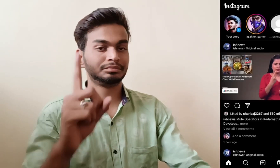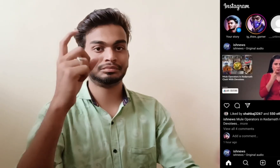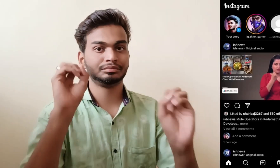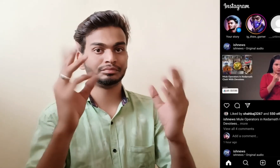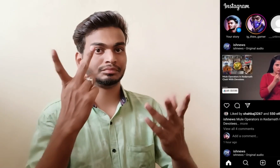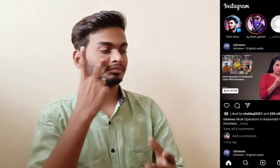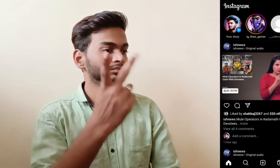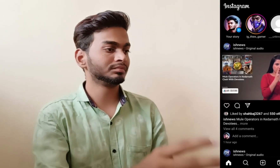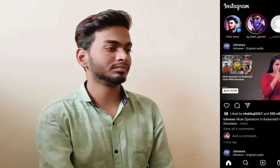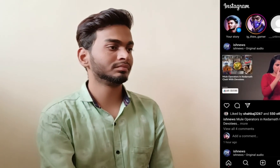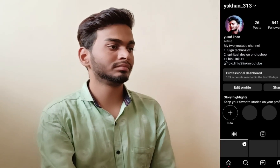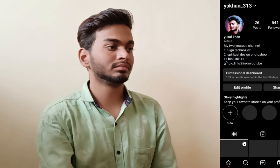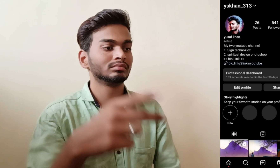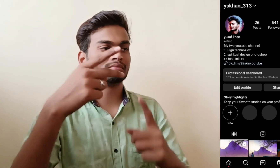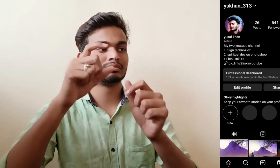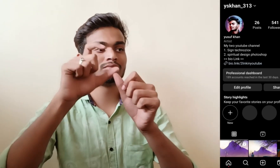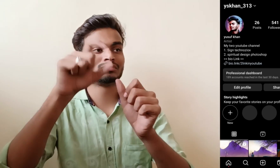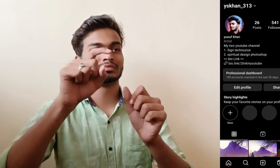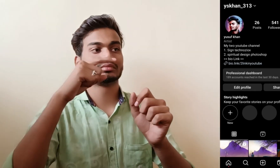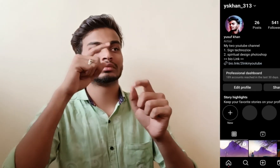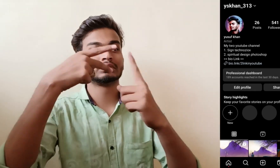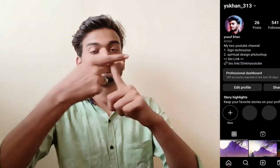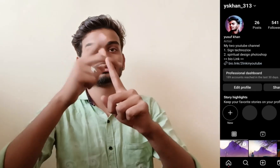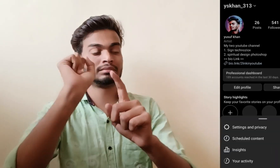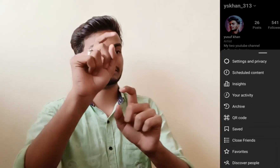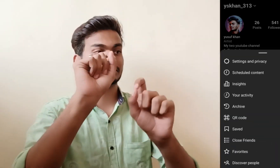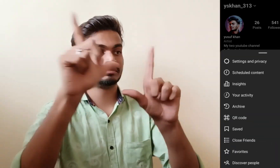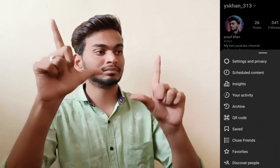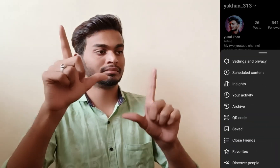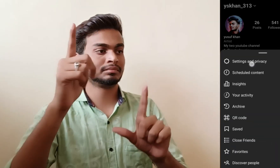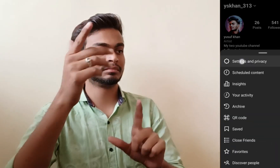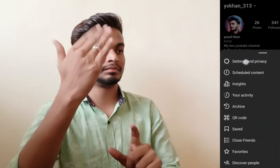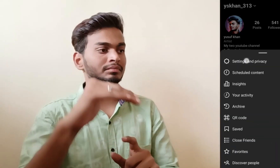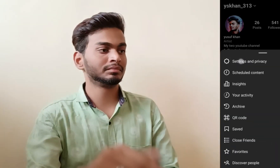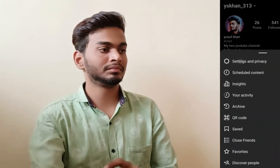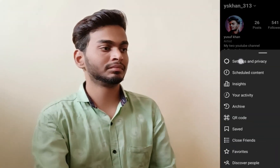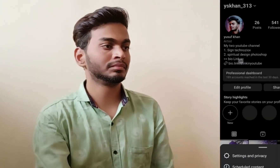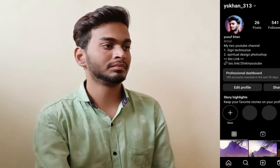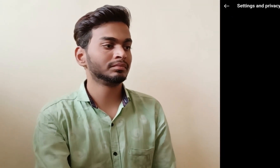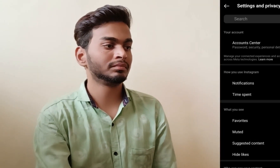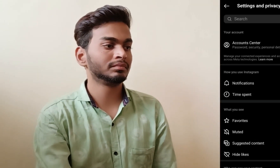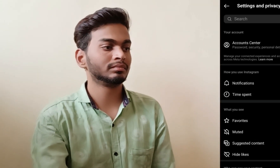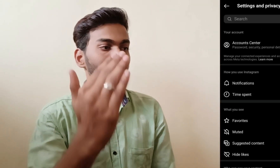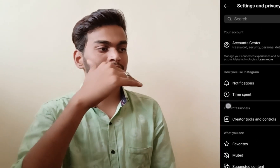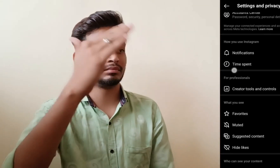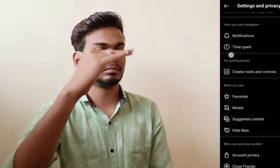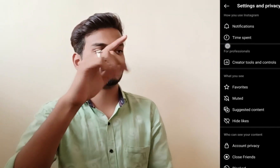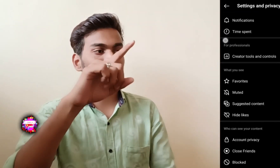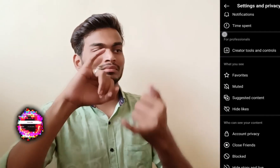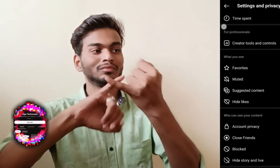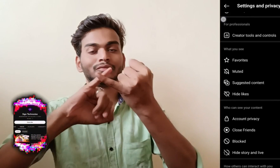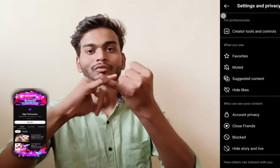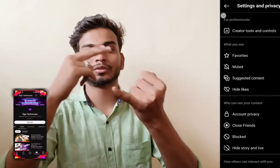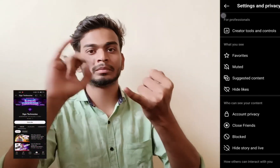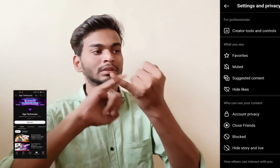First start you see my account profile in setting and privacy, suggested